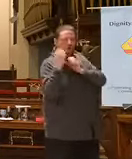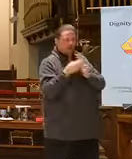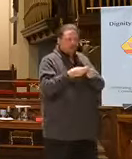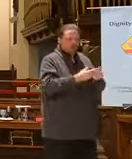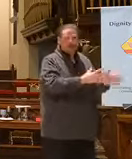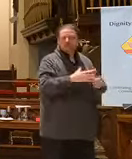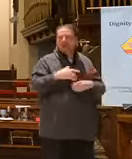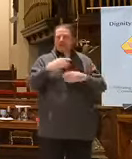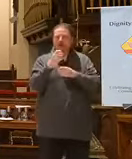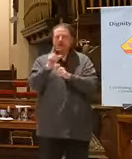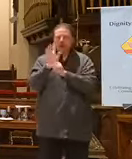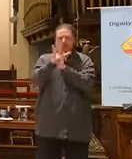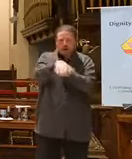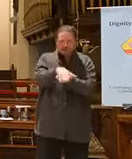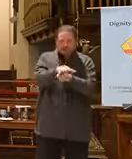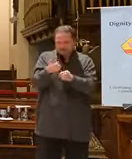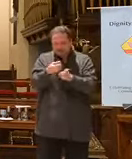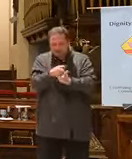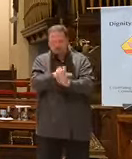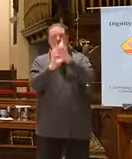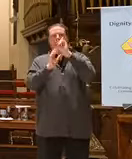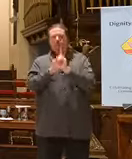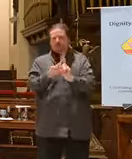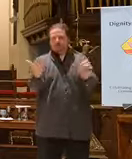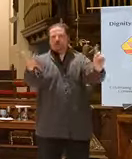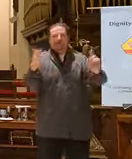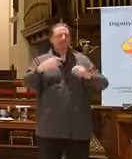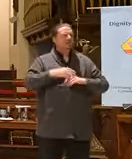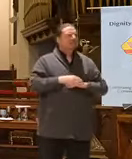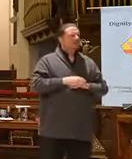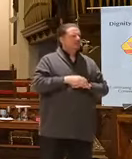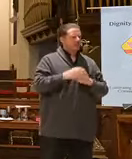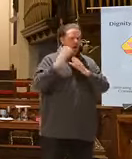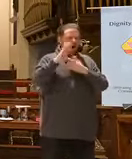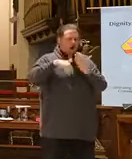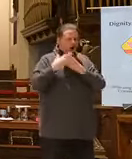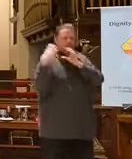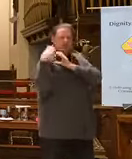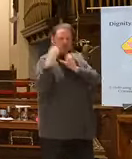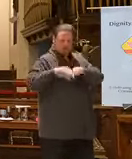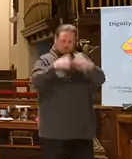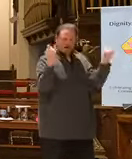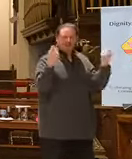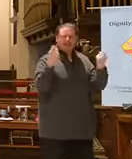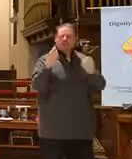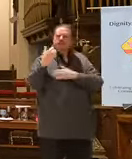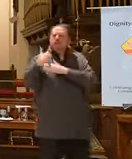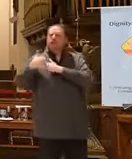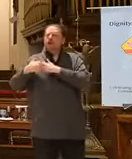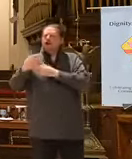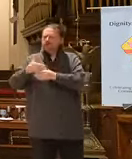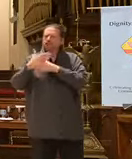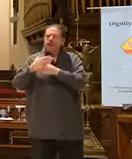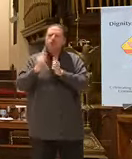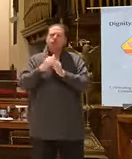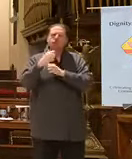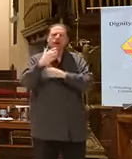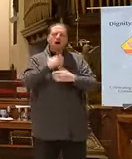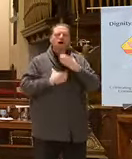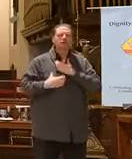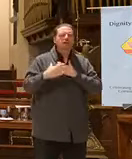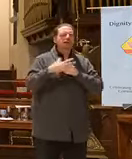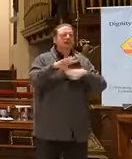free and to break every yoke? Is it not to share your bread with the hungry and bring the